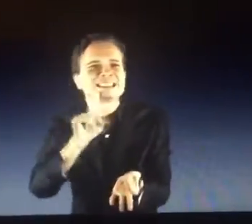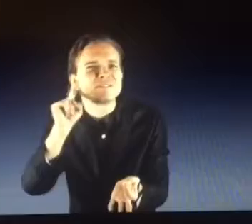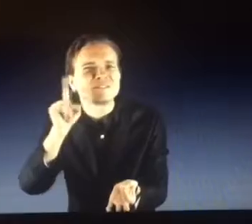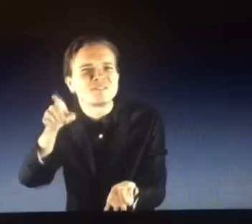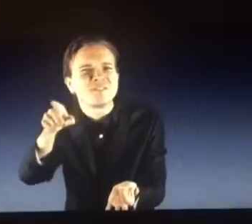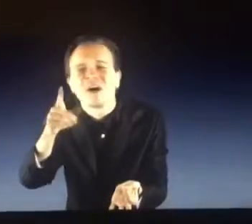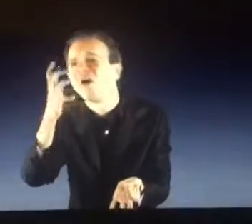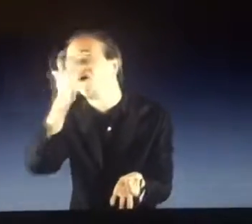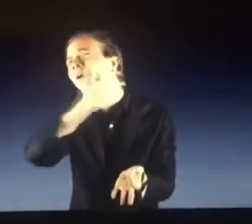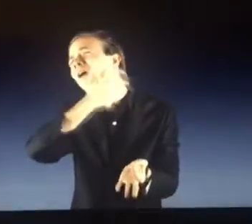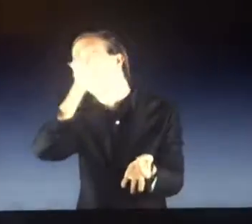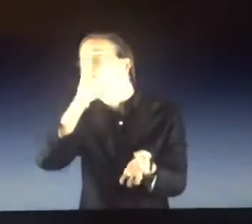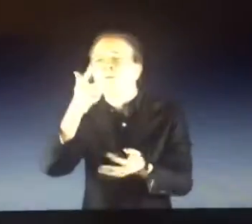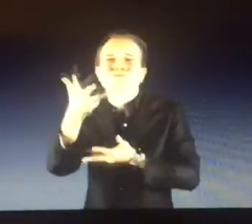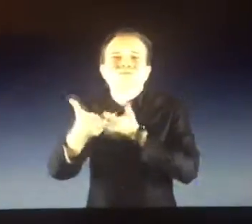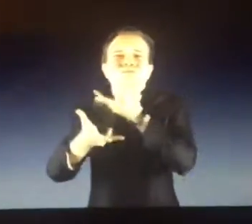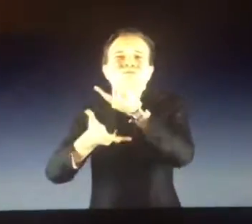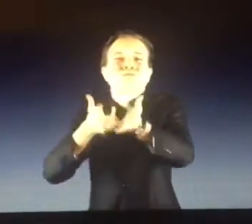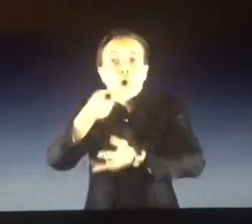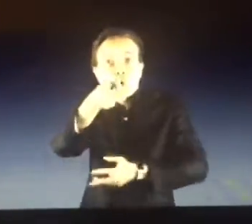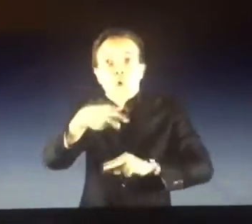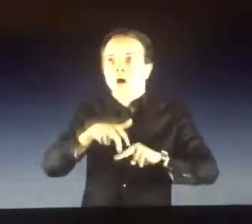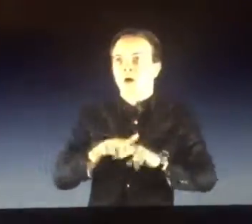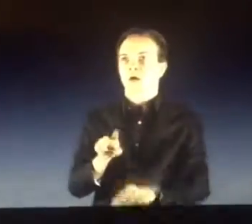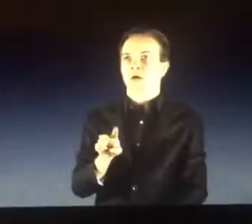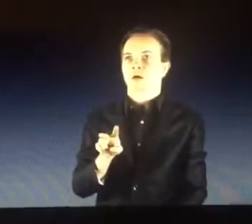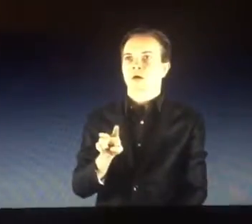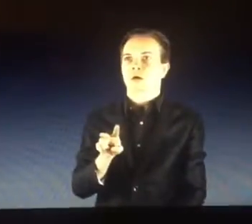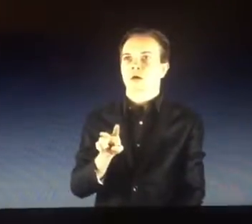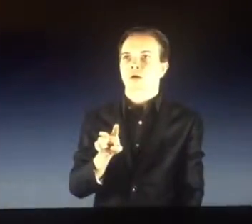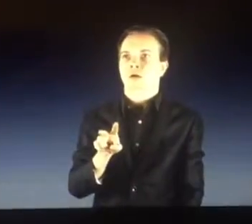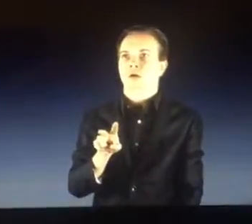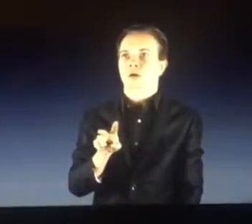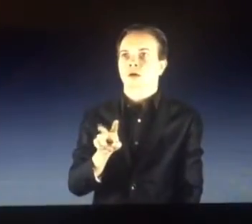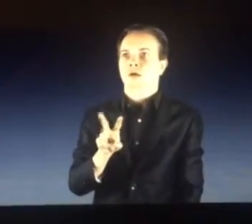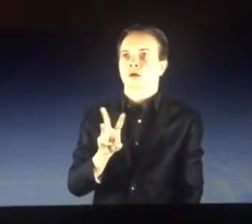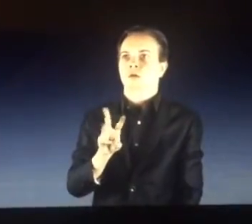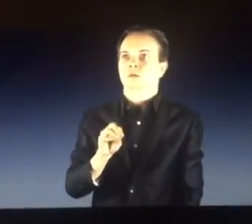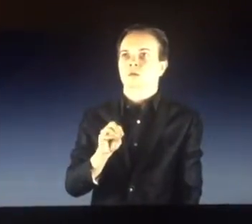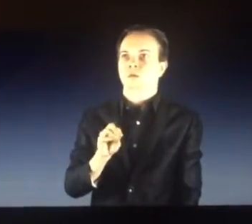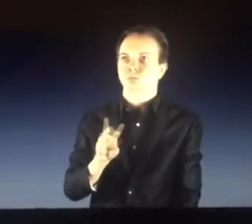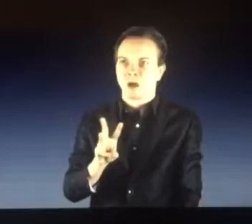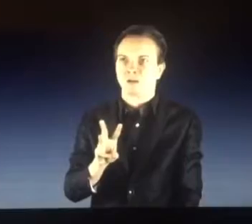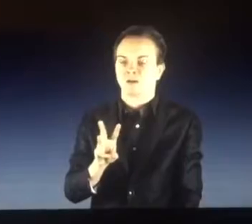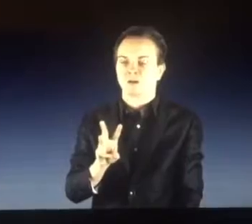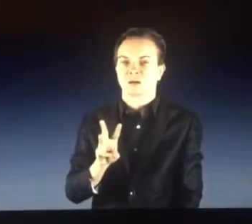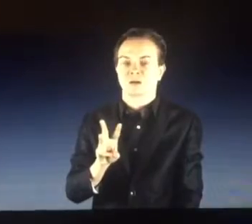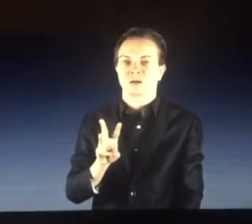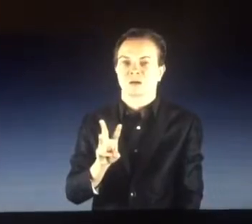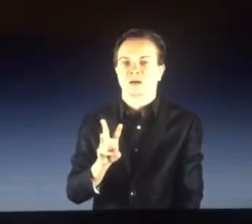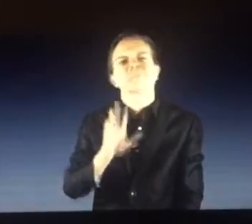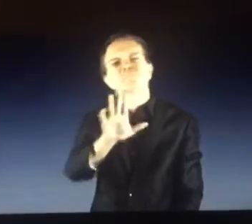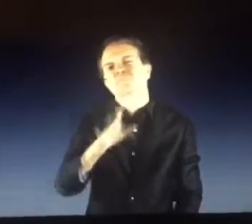And their facial expressions are, you must be thinking that they're deaf. Like, just, wow.